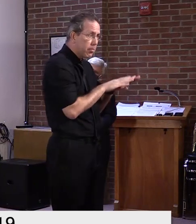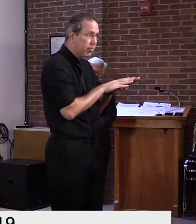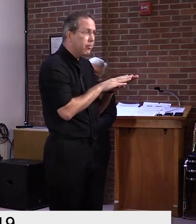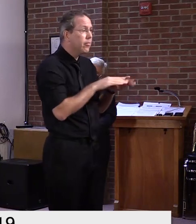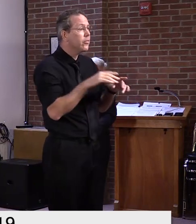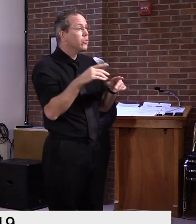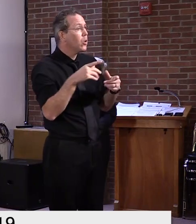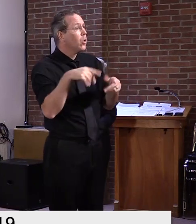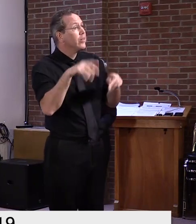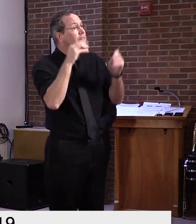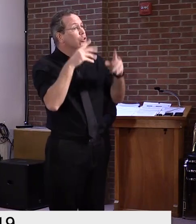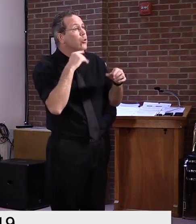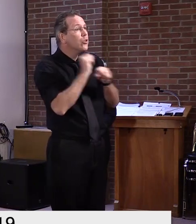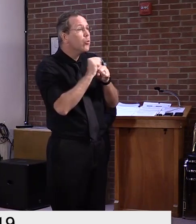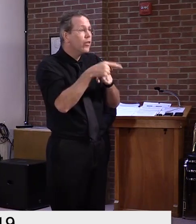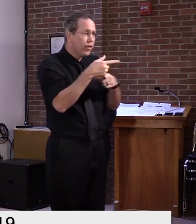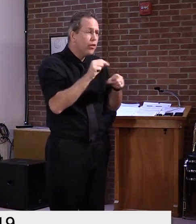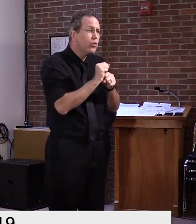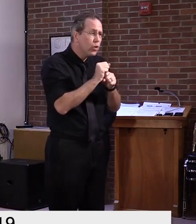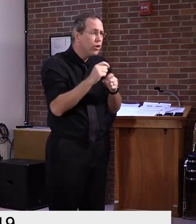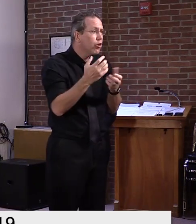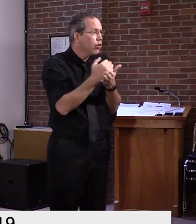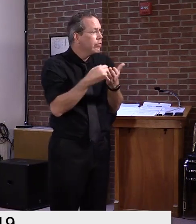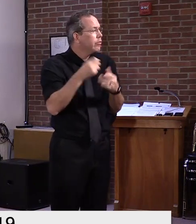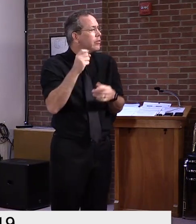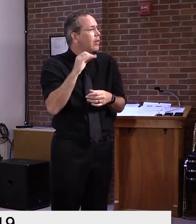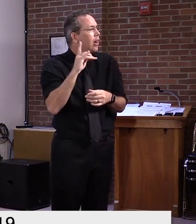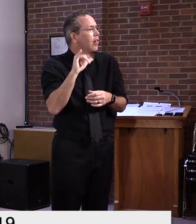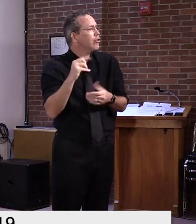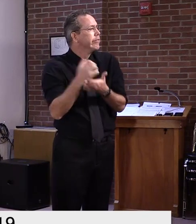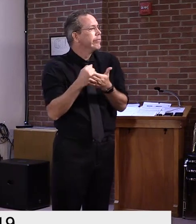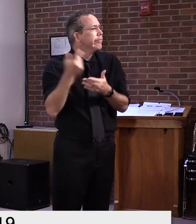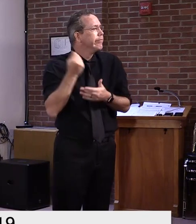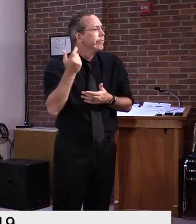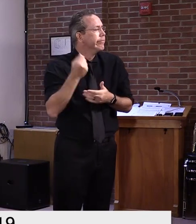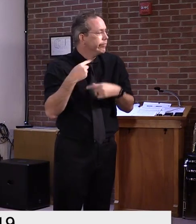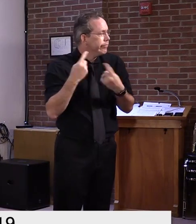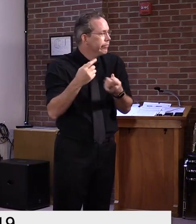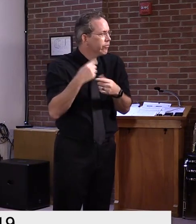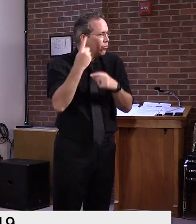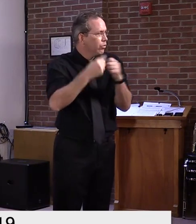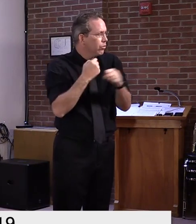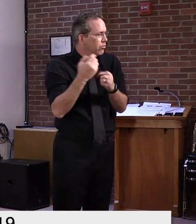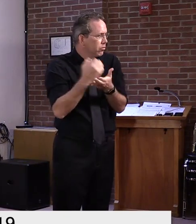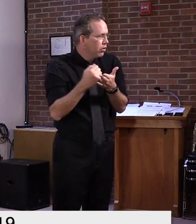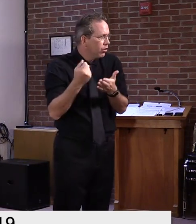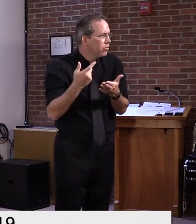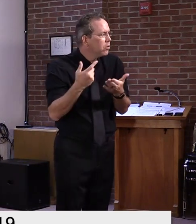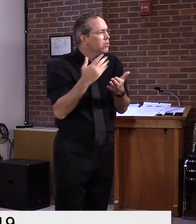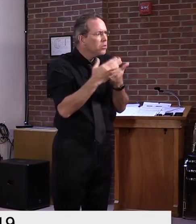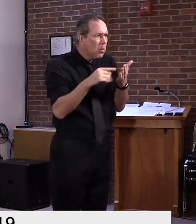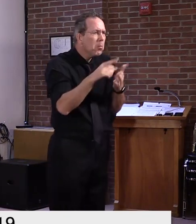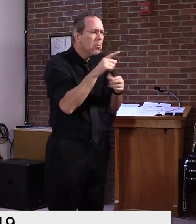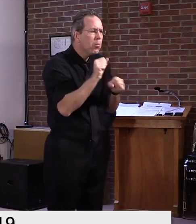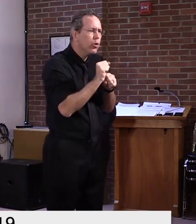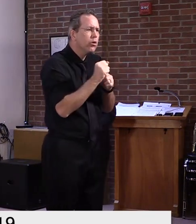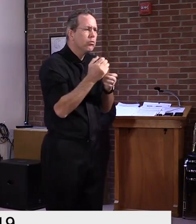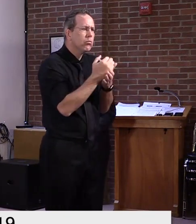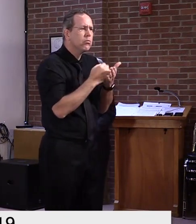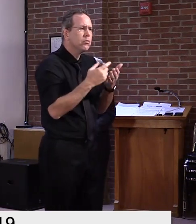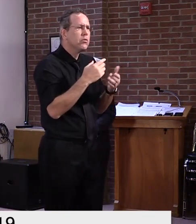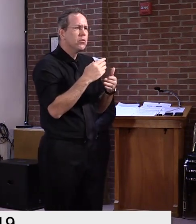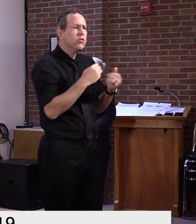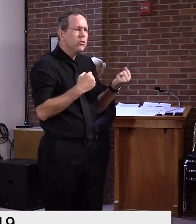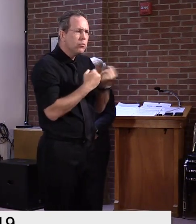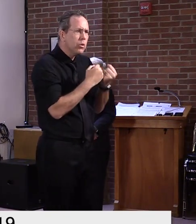to be paid, all of the teachers and some of the support staff. Most of the support staff have been continued to be paid,